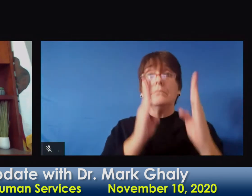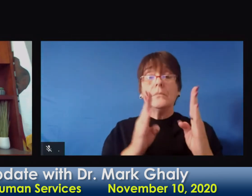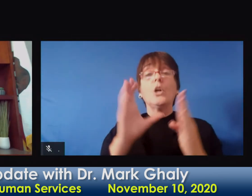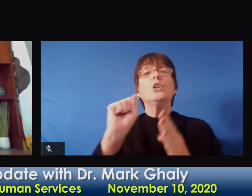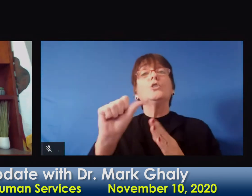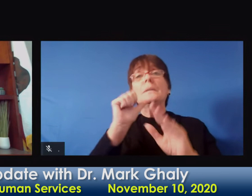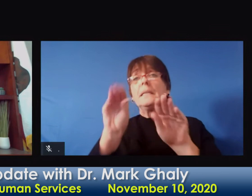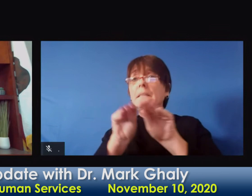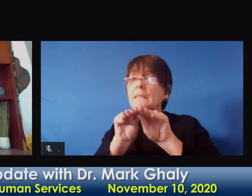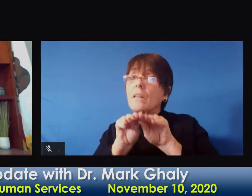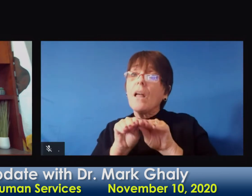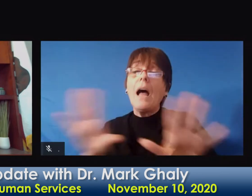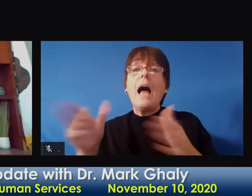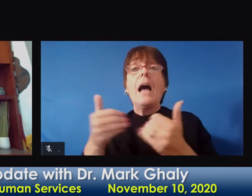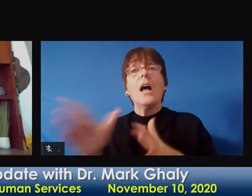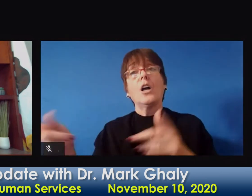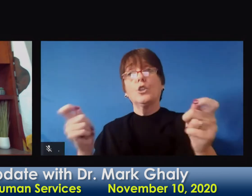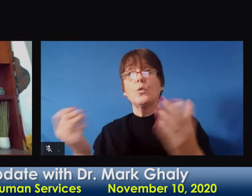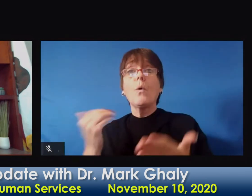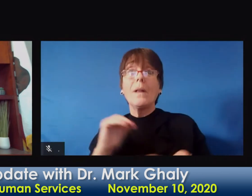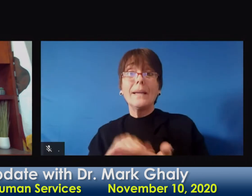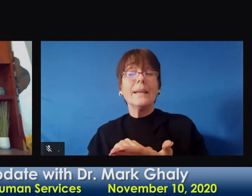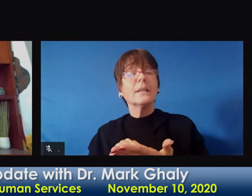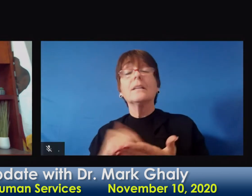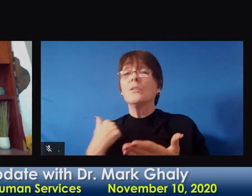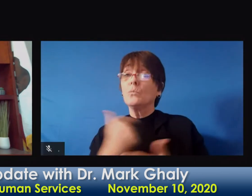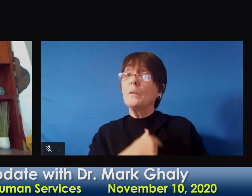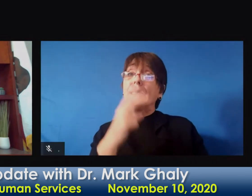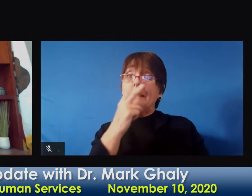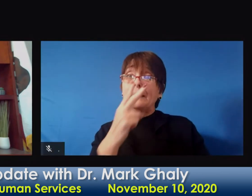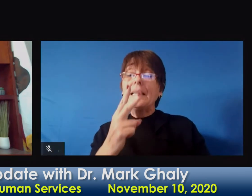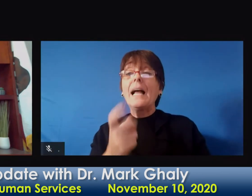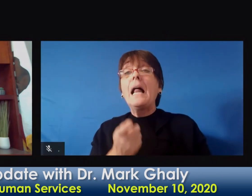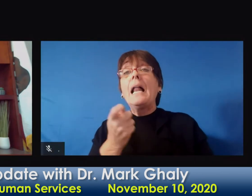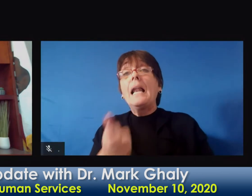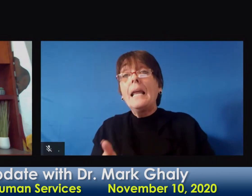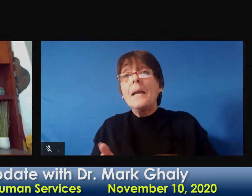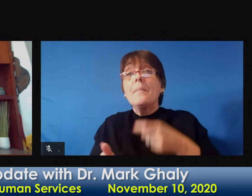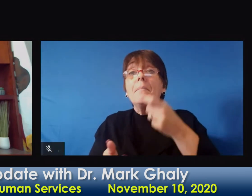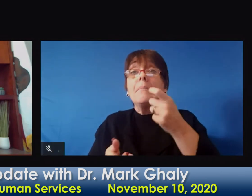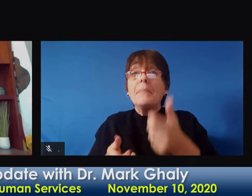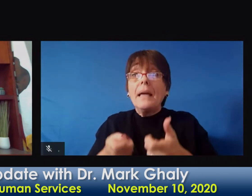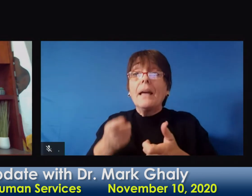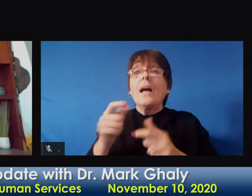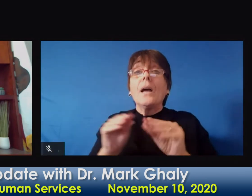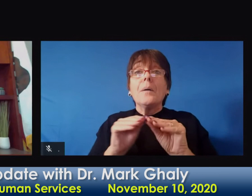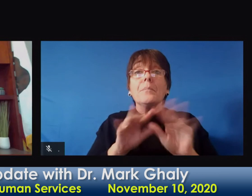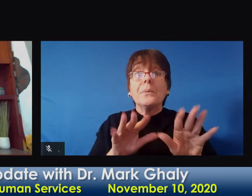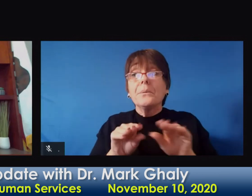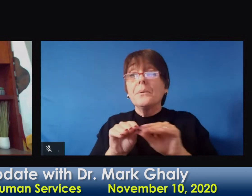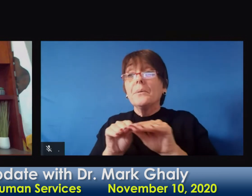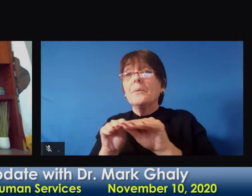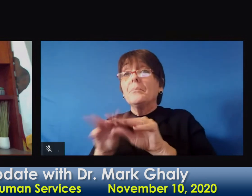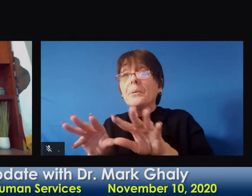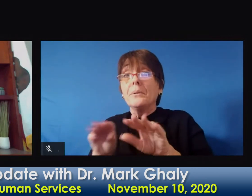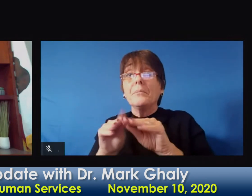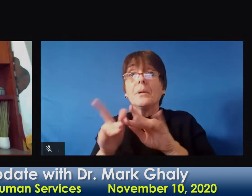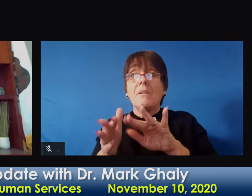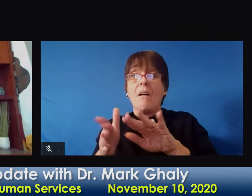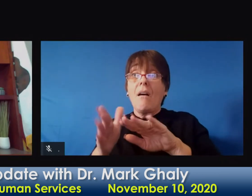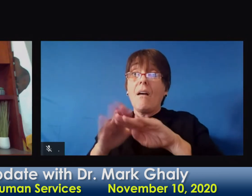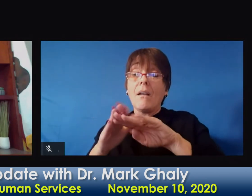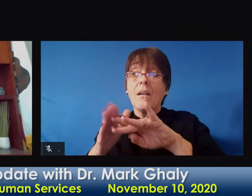doesn't get away from us. And we've seen it before where little bits of transmission increases end up